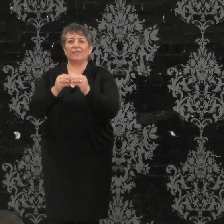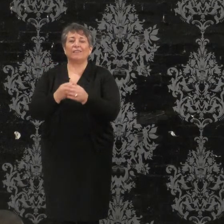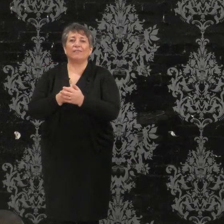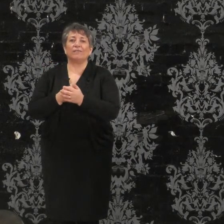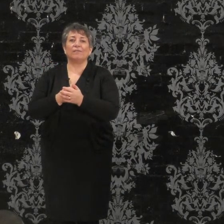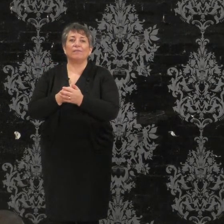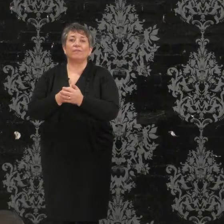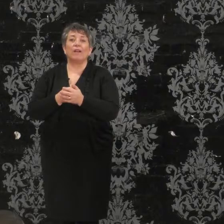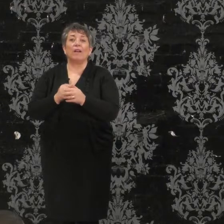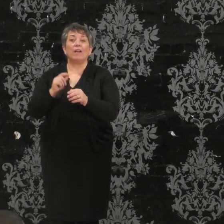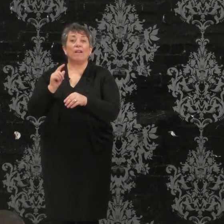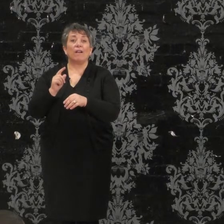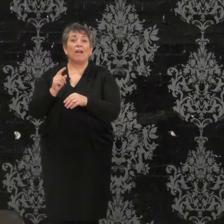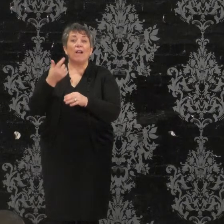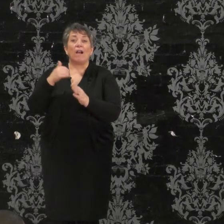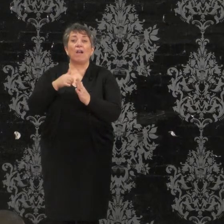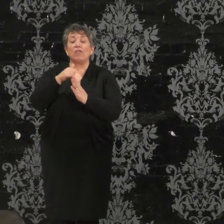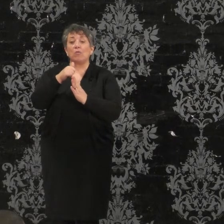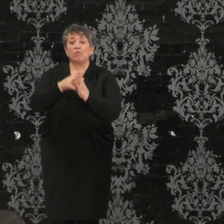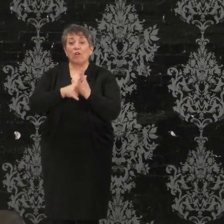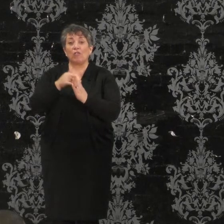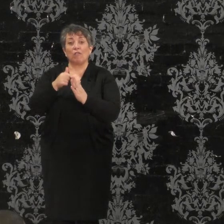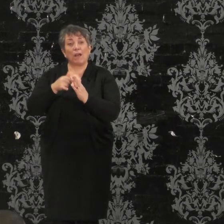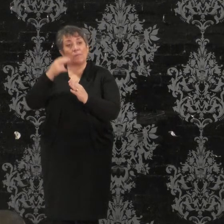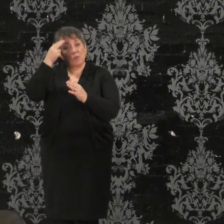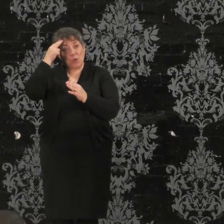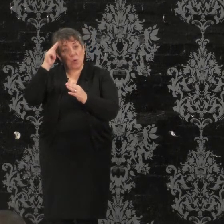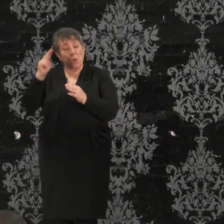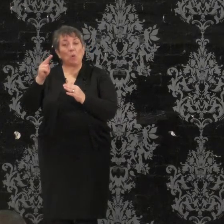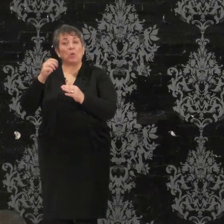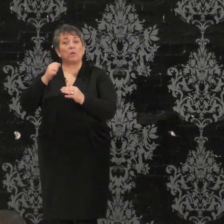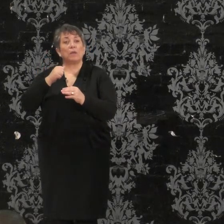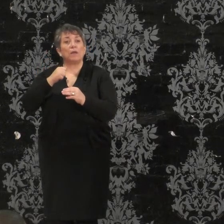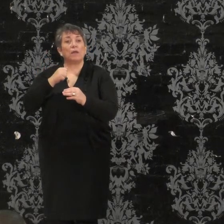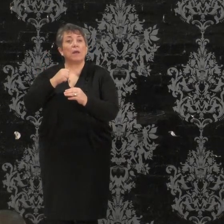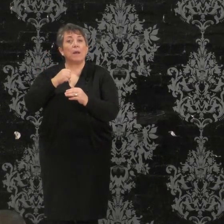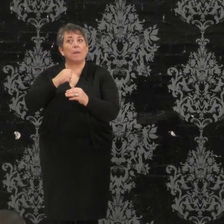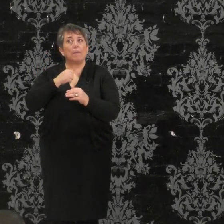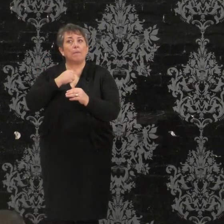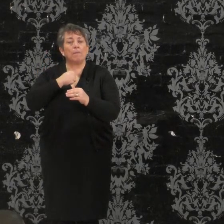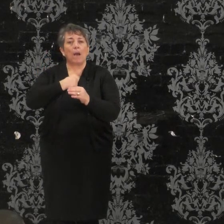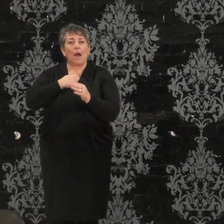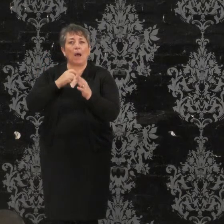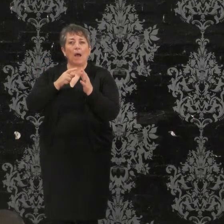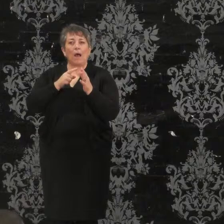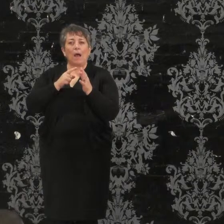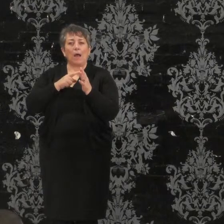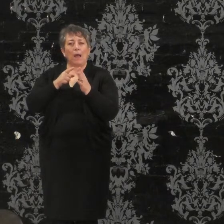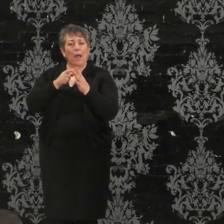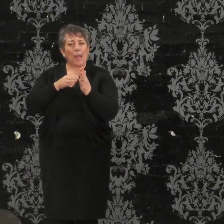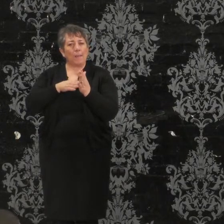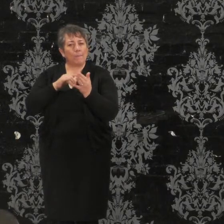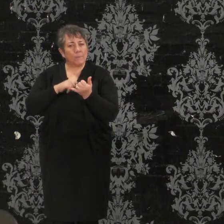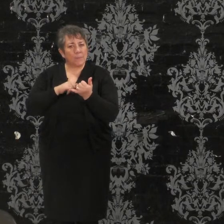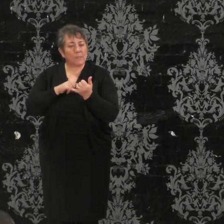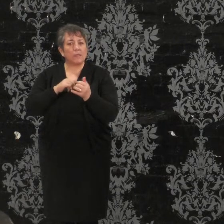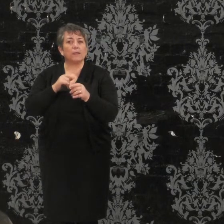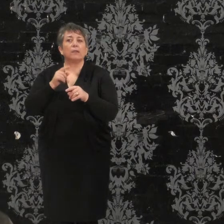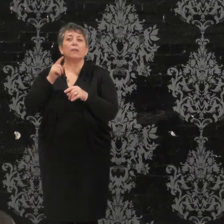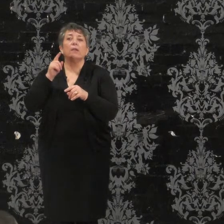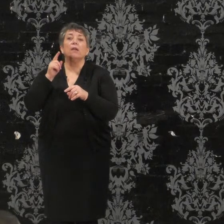programme is called My Ends. This is about taking a hyper-local, neighbourhood-level approach